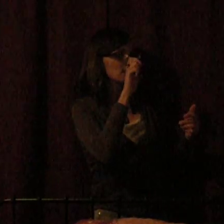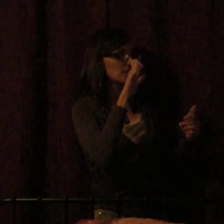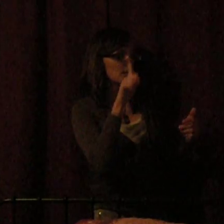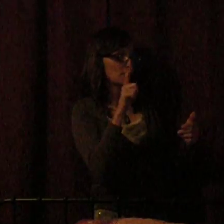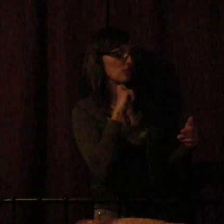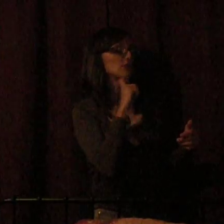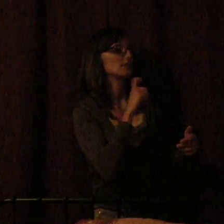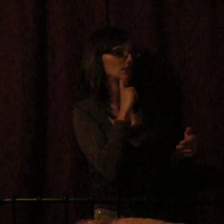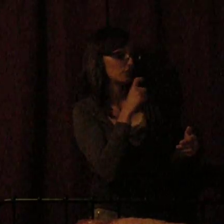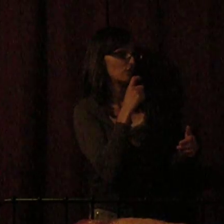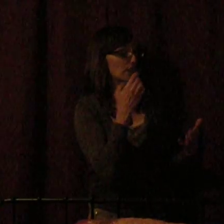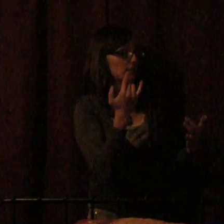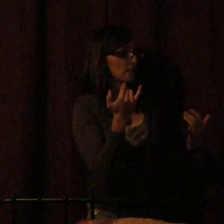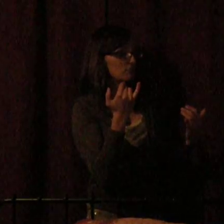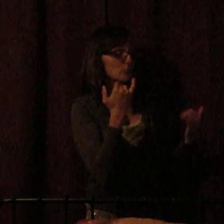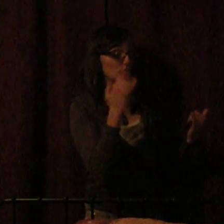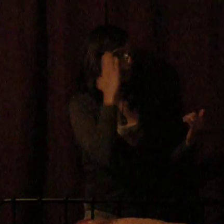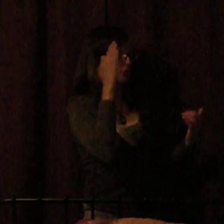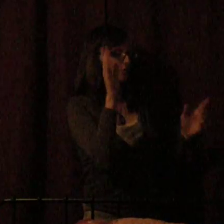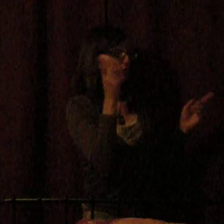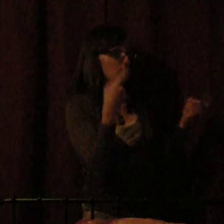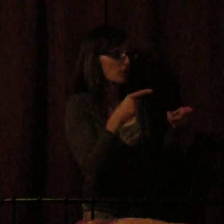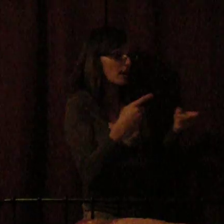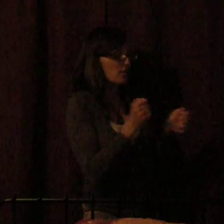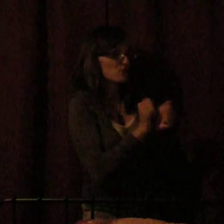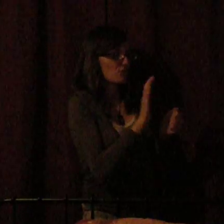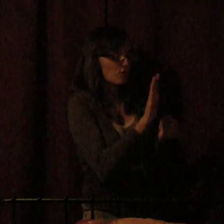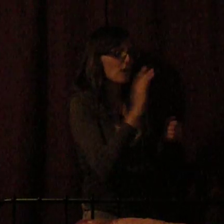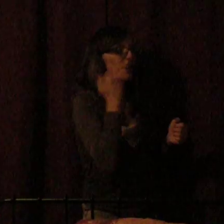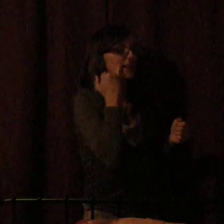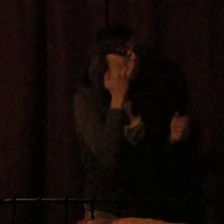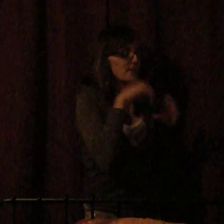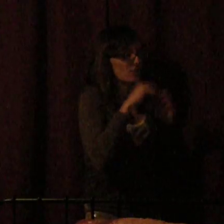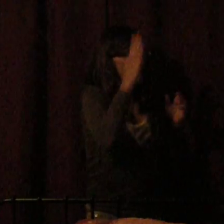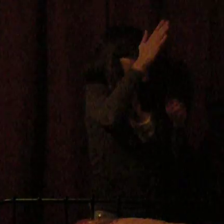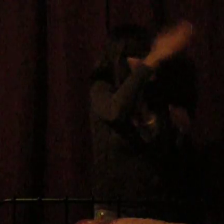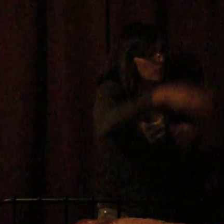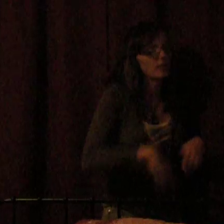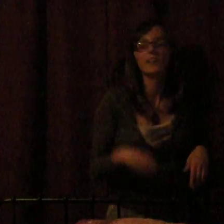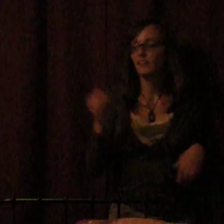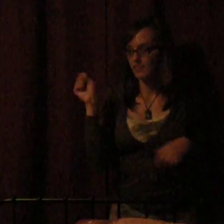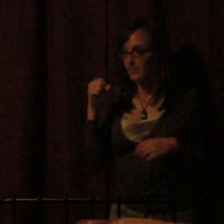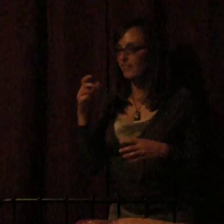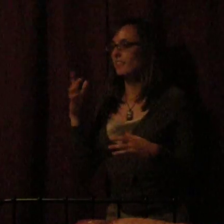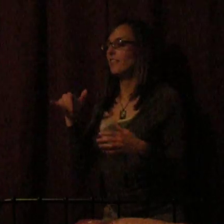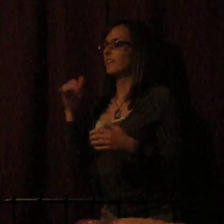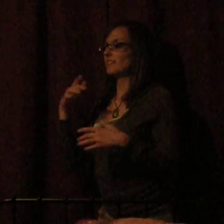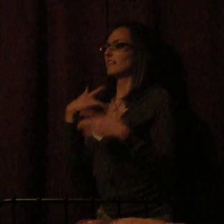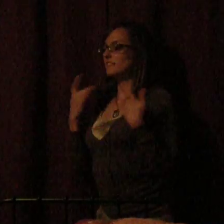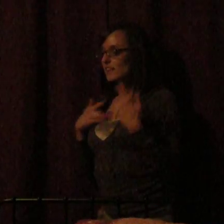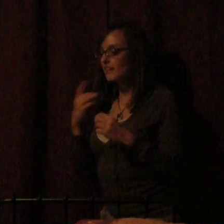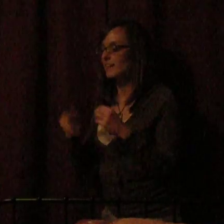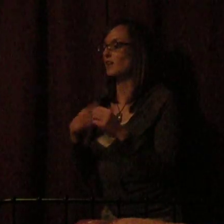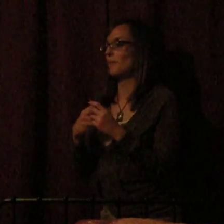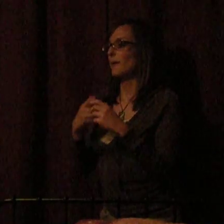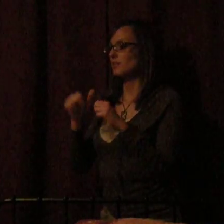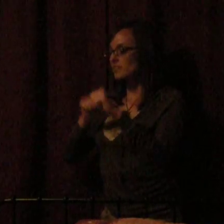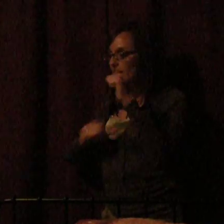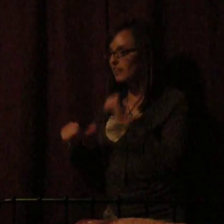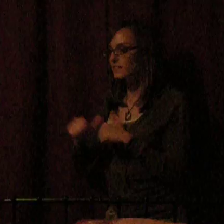exciting thing about being a scientist, is that you uncover facts and figures that you just do not know where